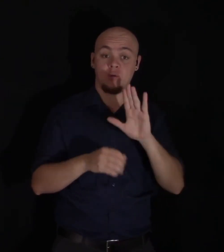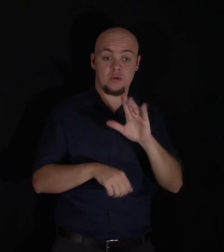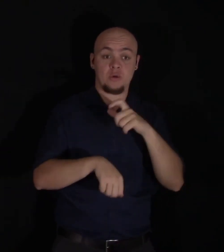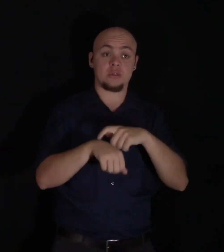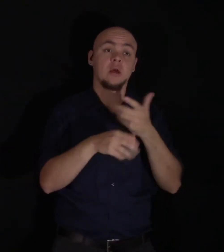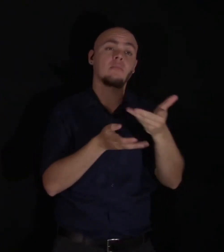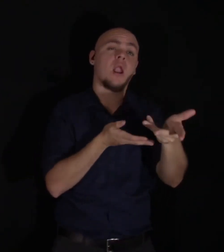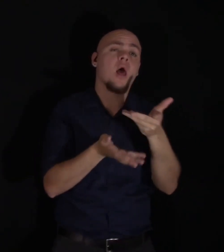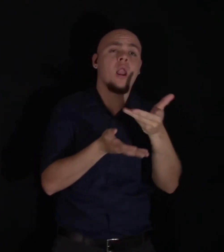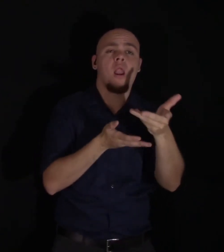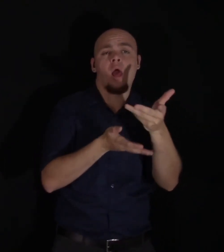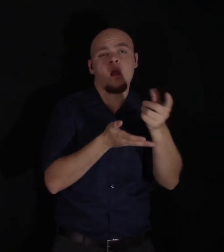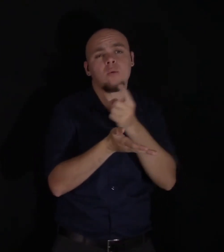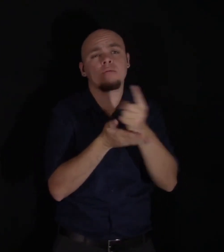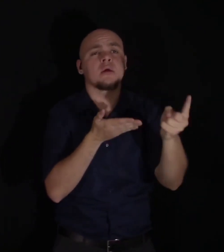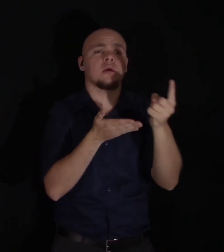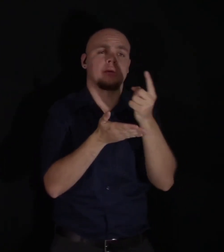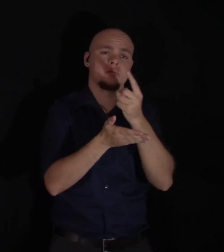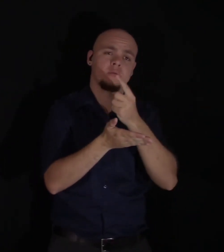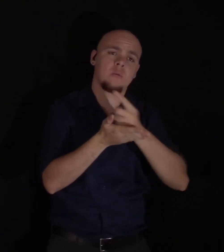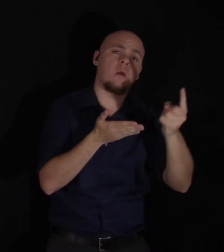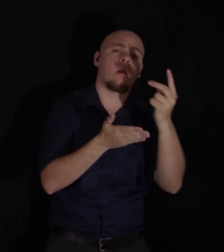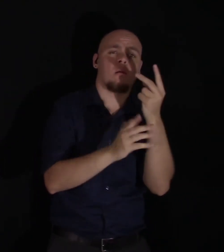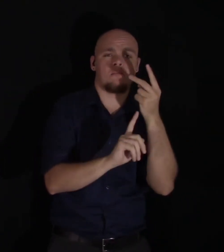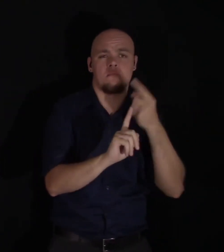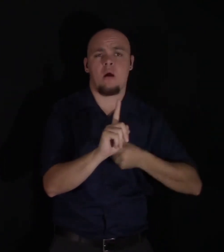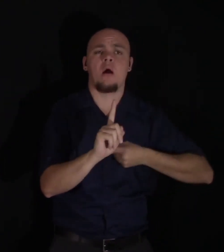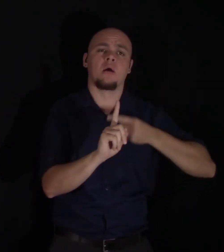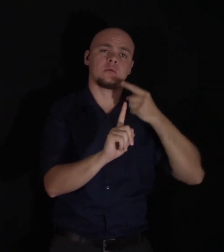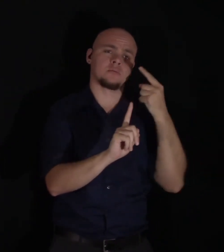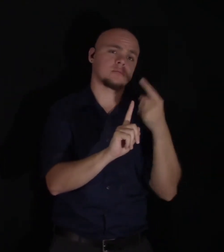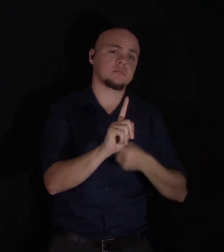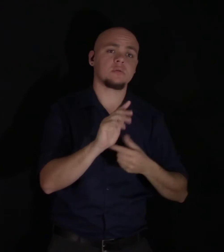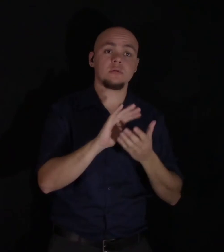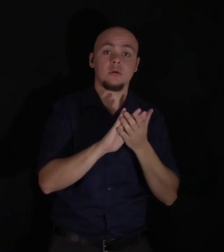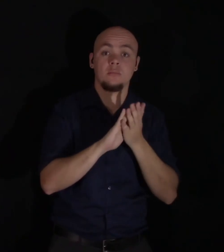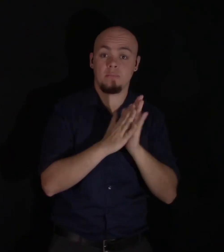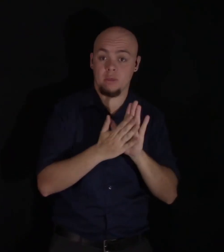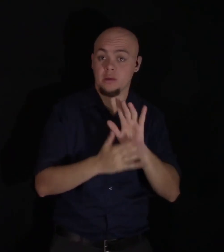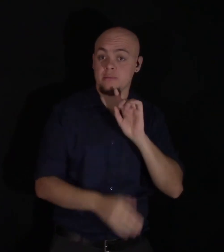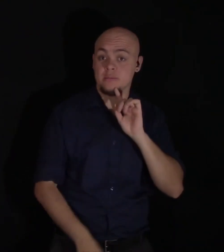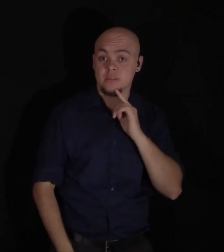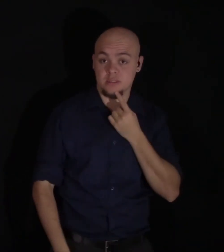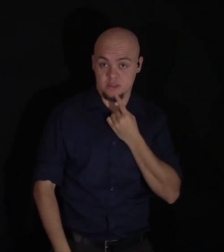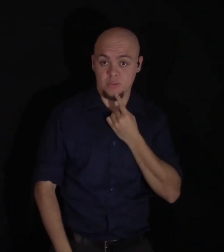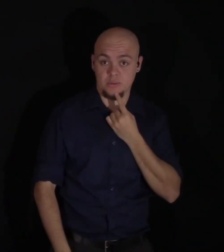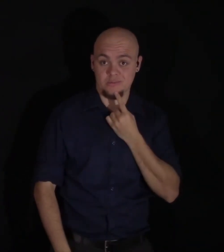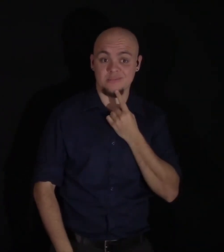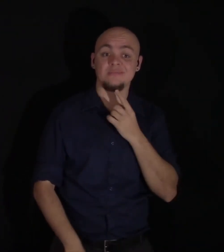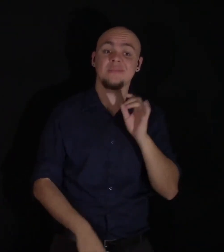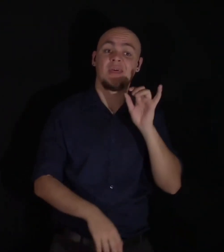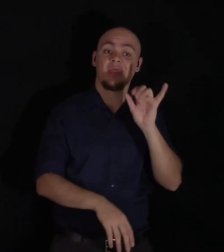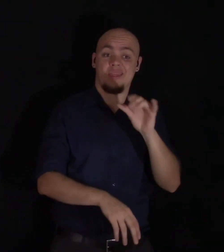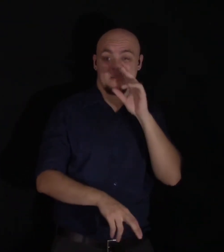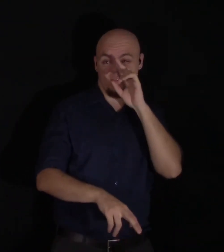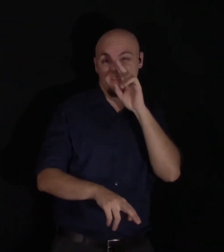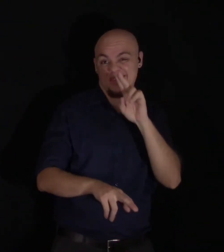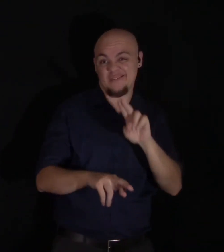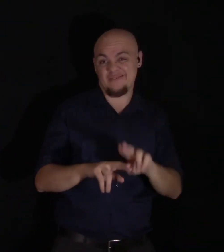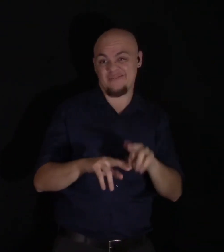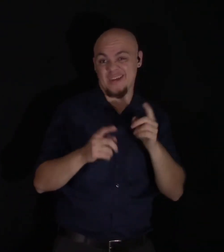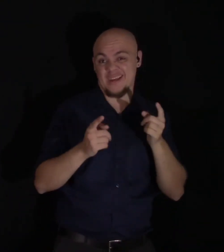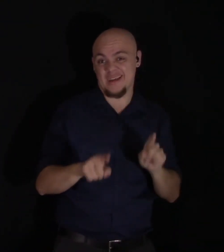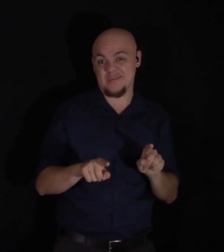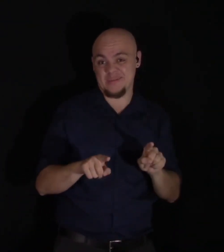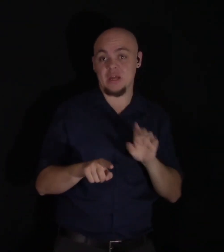time together for weeks and months, and you get serious. And this is when the fun begins. Because